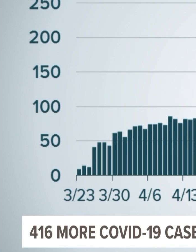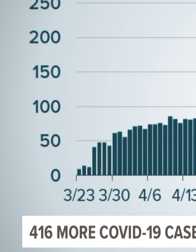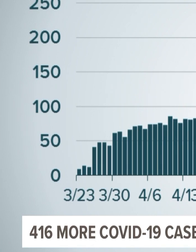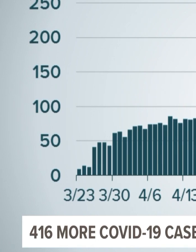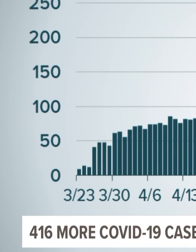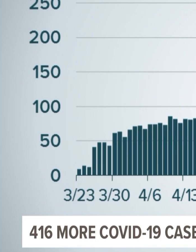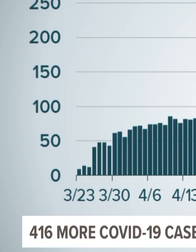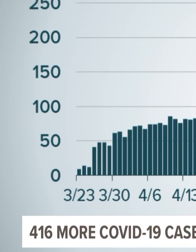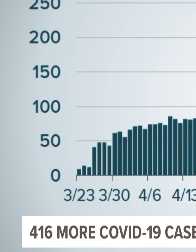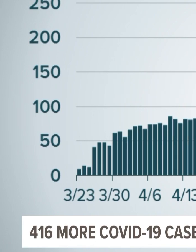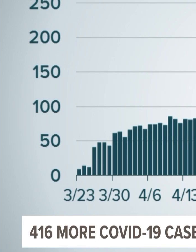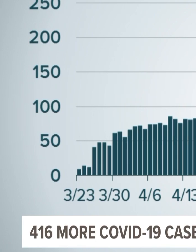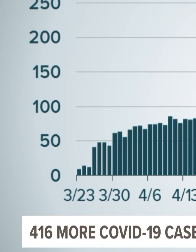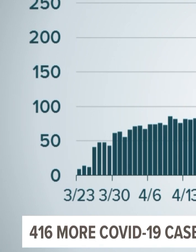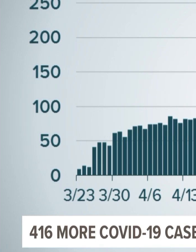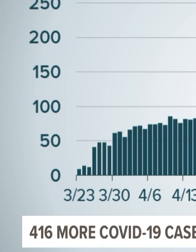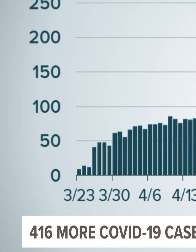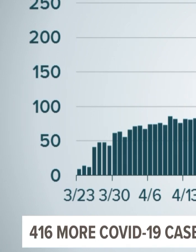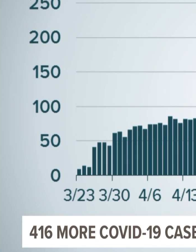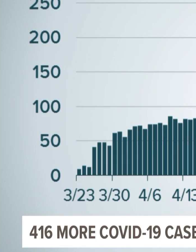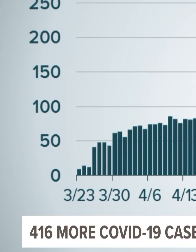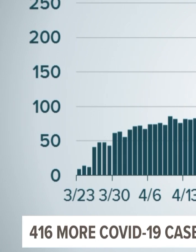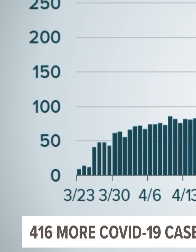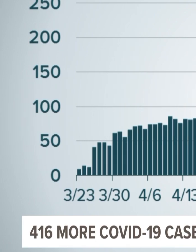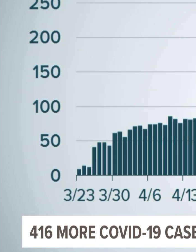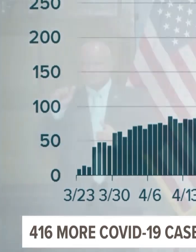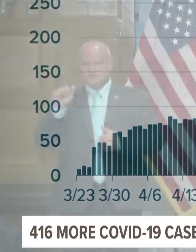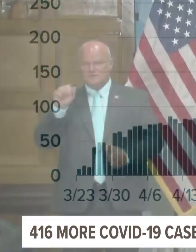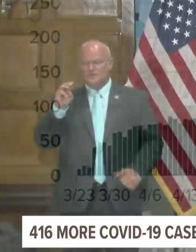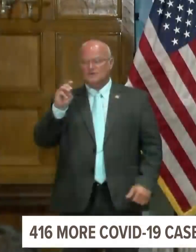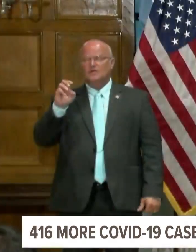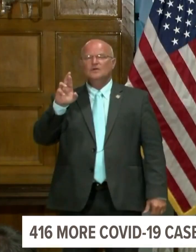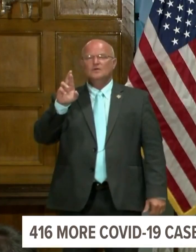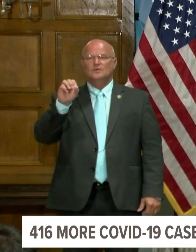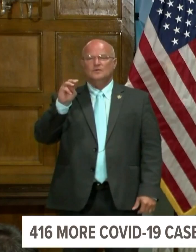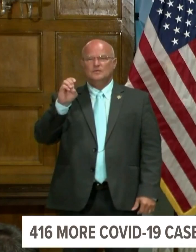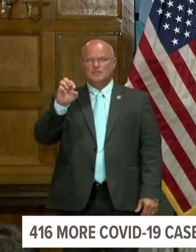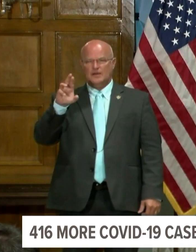be to that? Well, Dr. Romero.